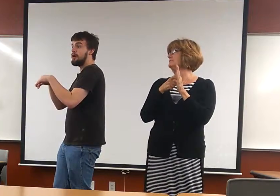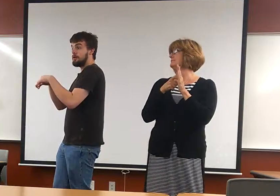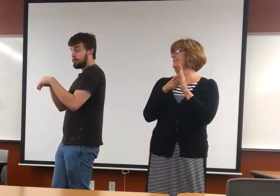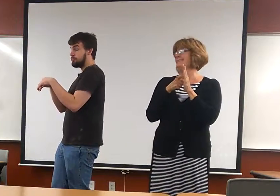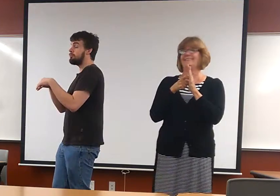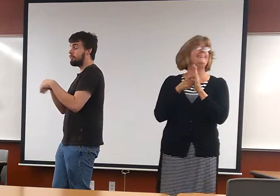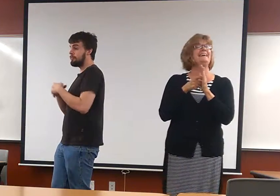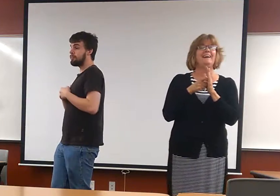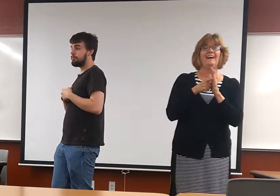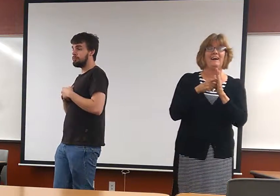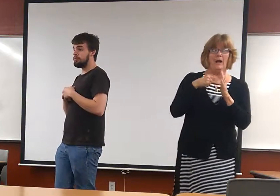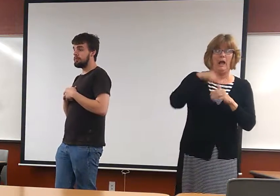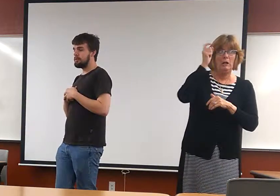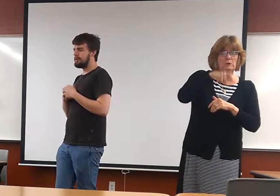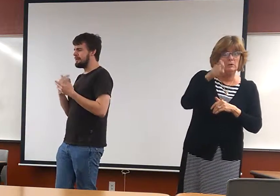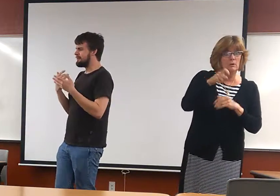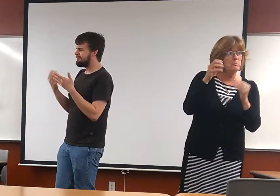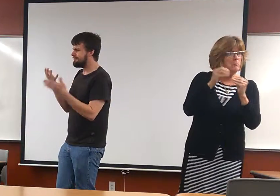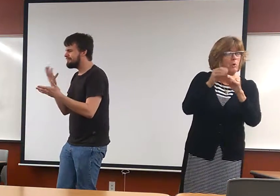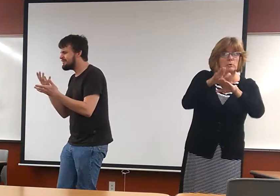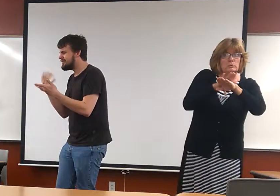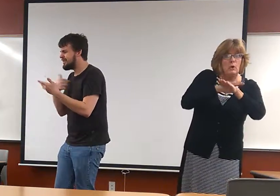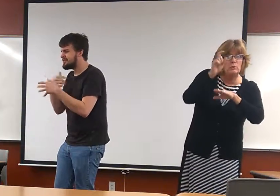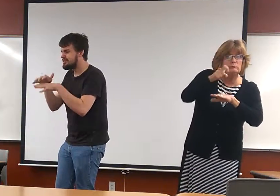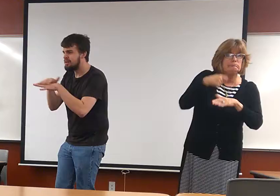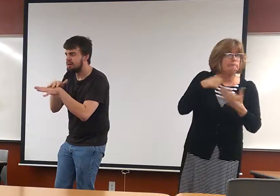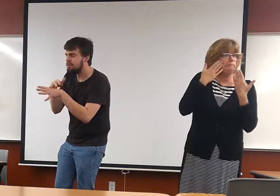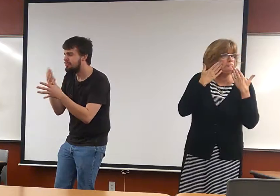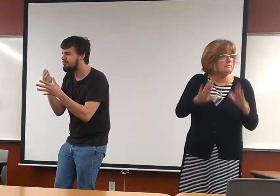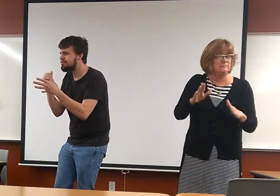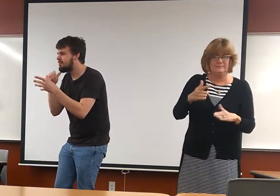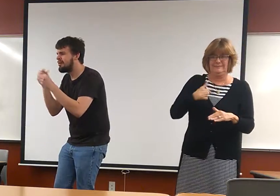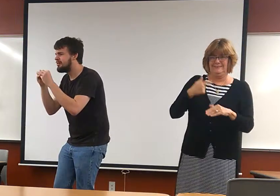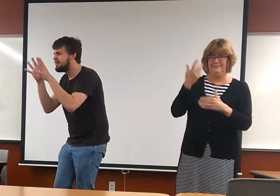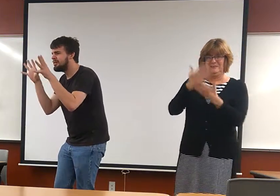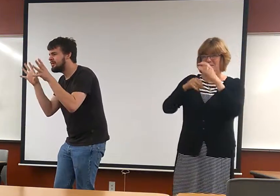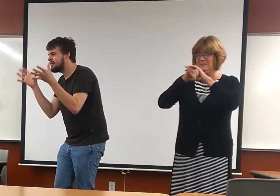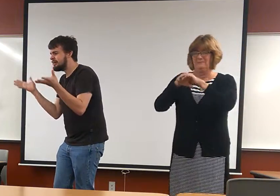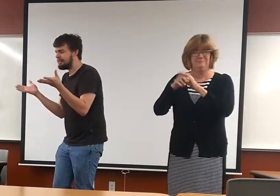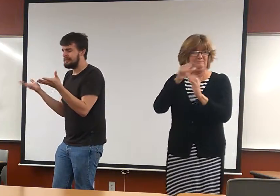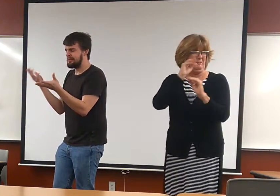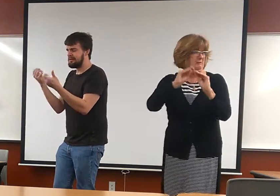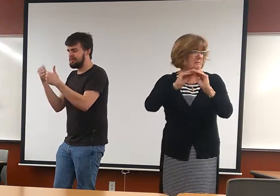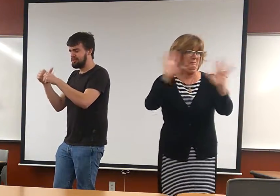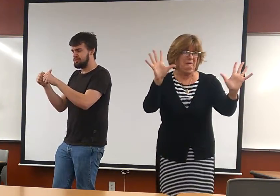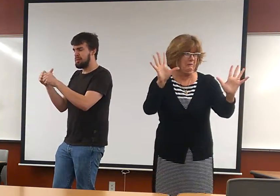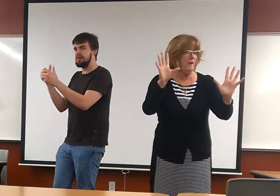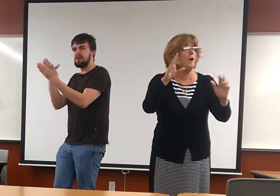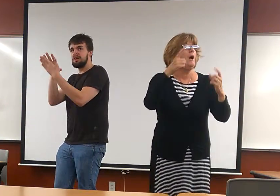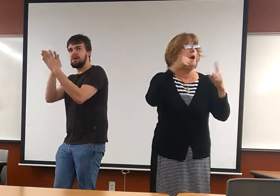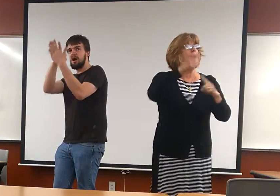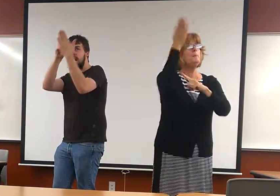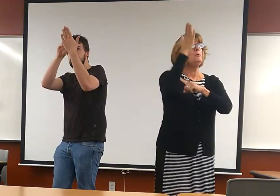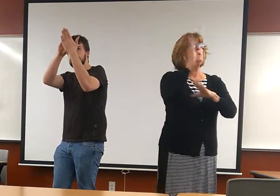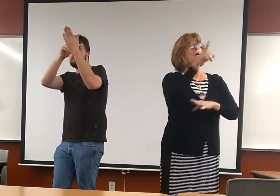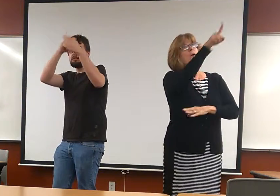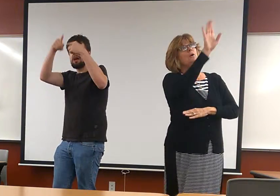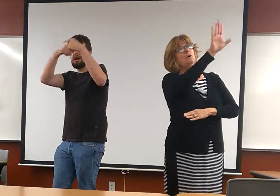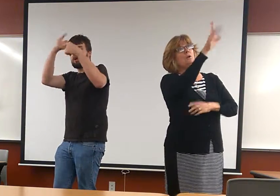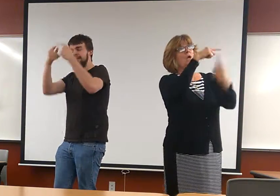if I should slow down. I felt as if I was being unclear in some moments as I tried to copy sign the presenter. Each